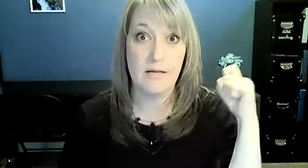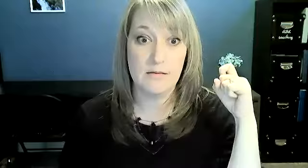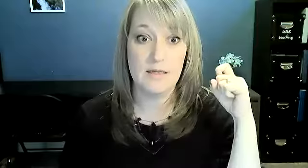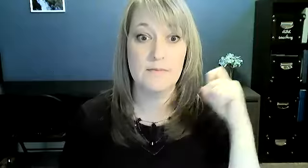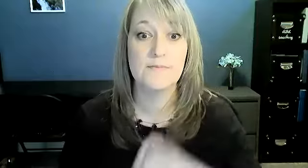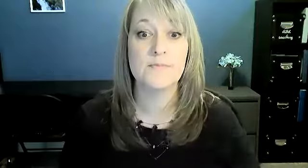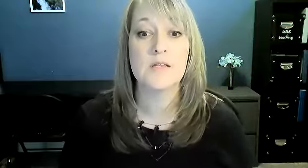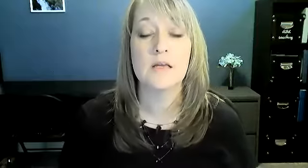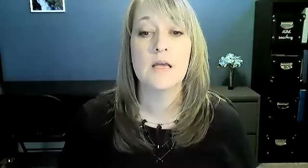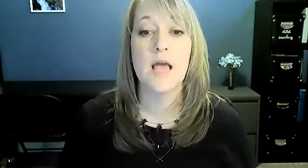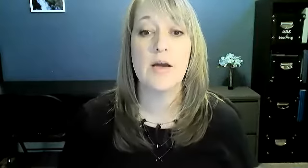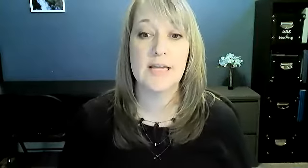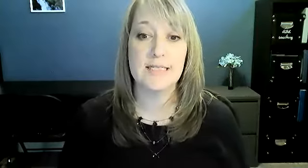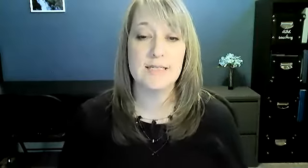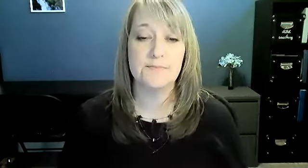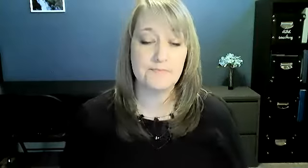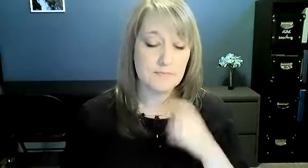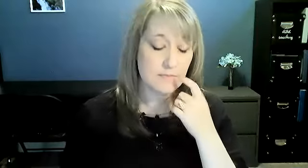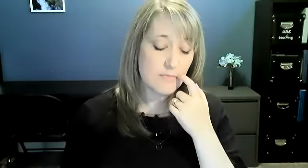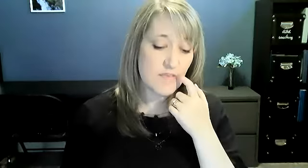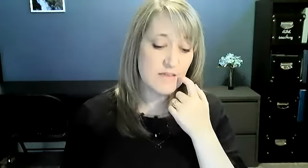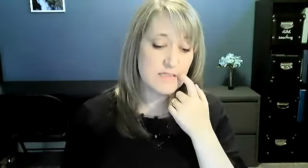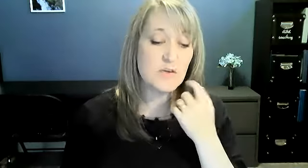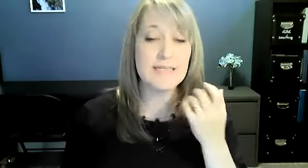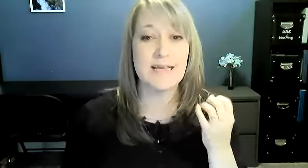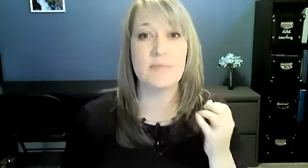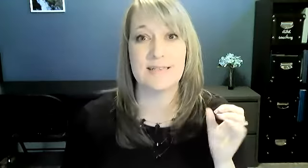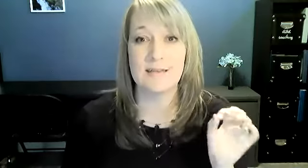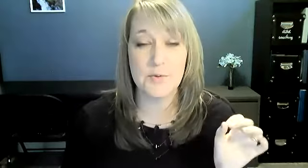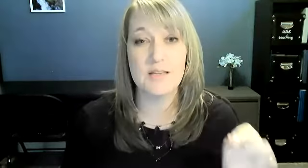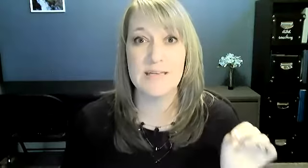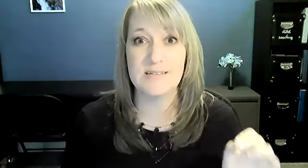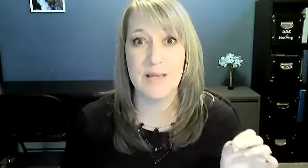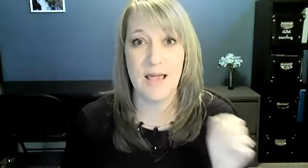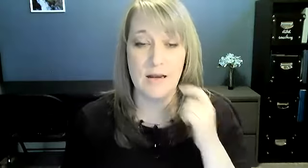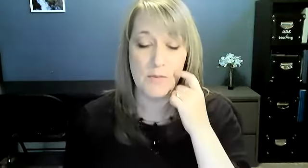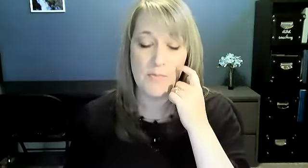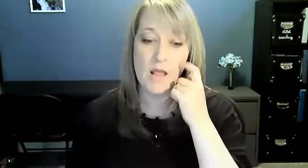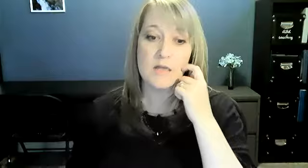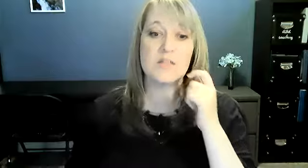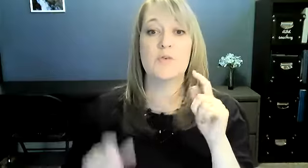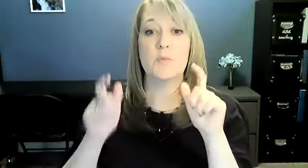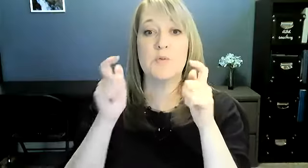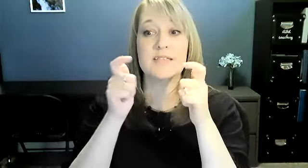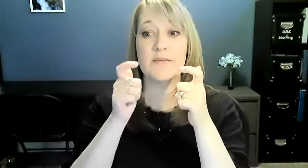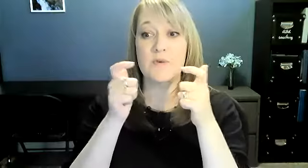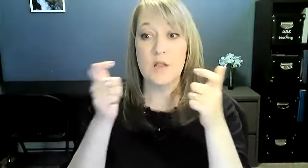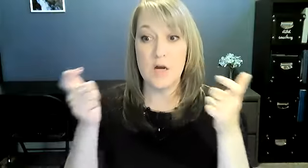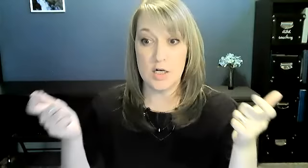Ugly. Arrogant. This is a great sign because it literally means big head. So if you remember the sign for